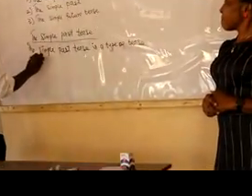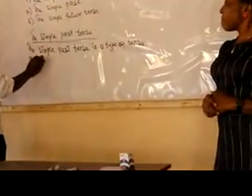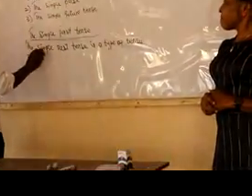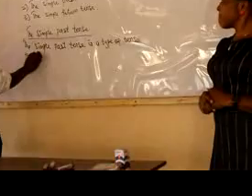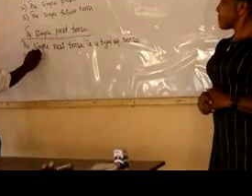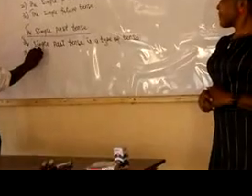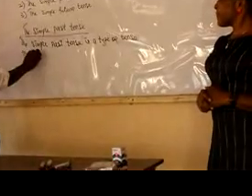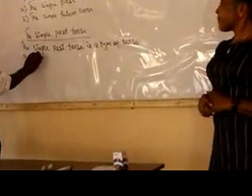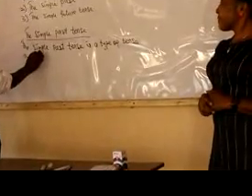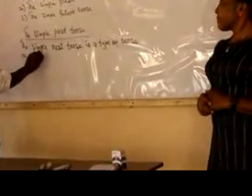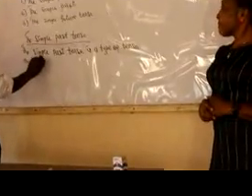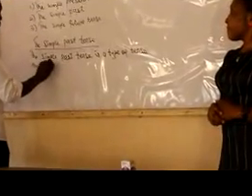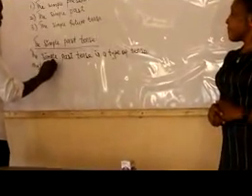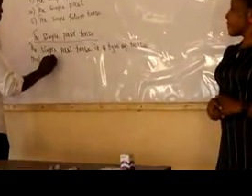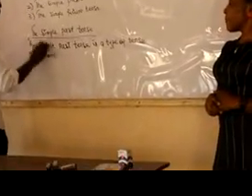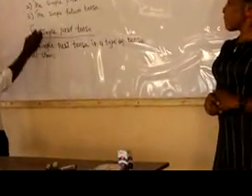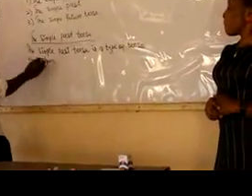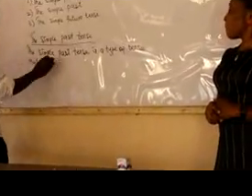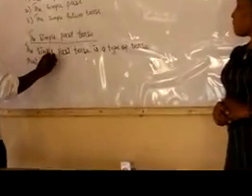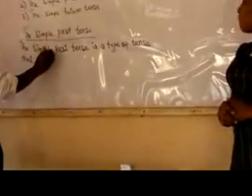that shows